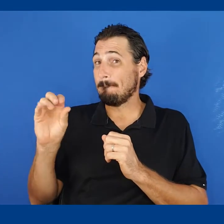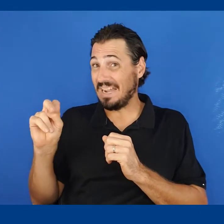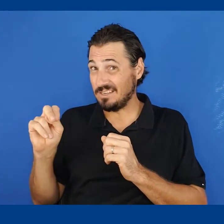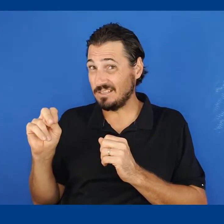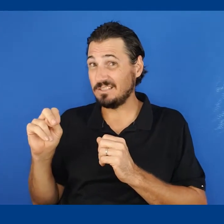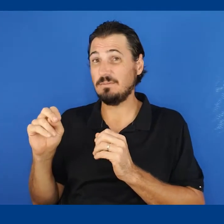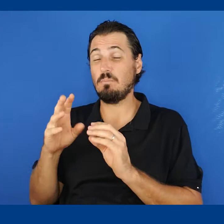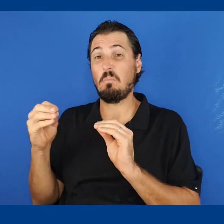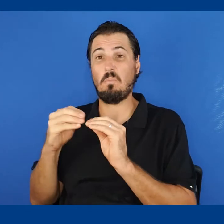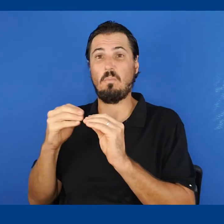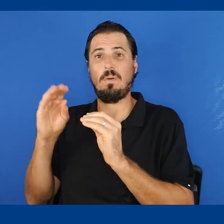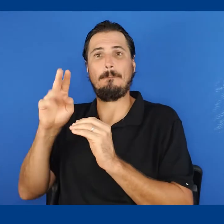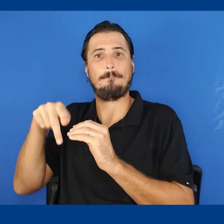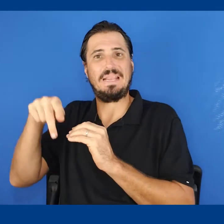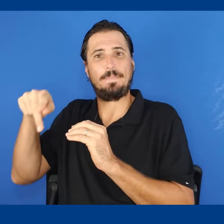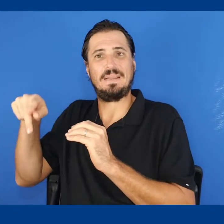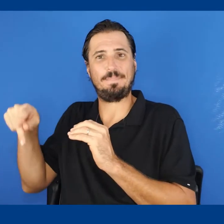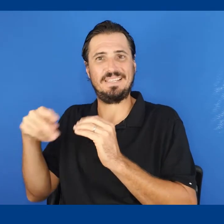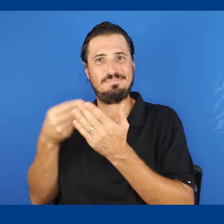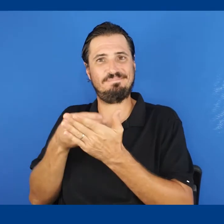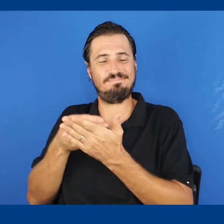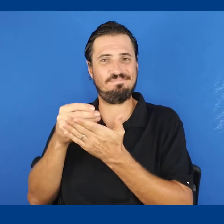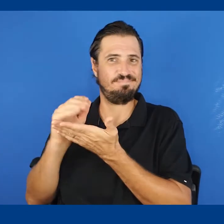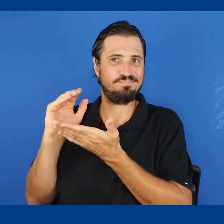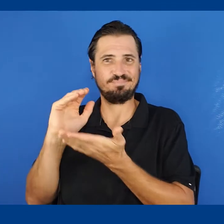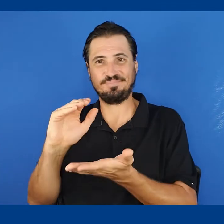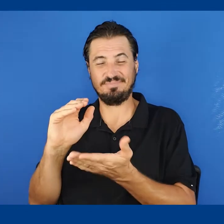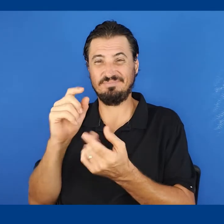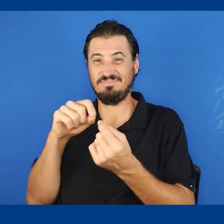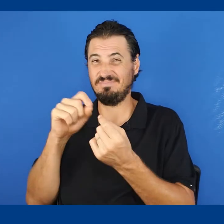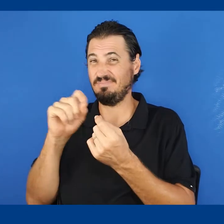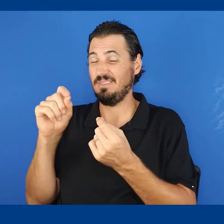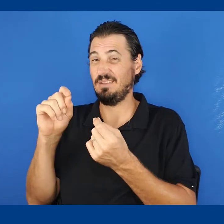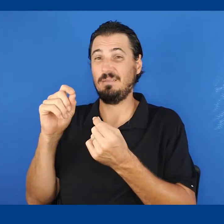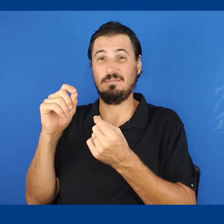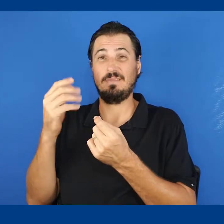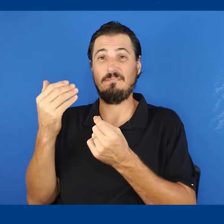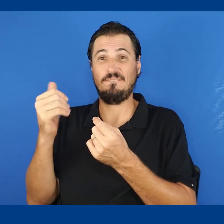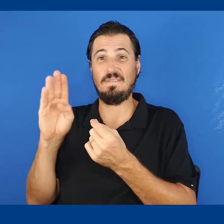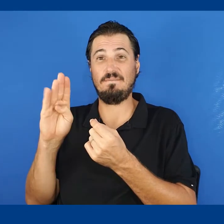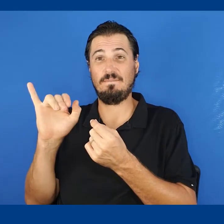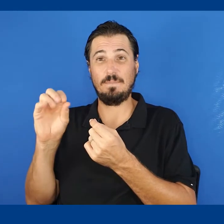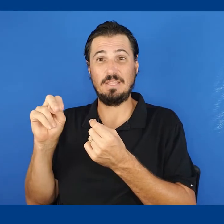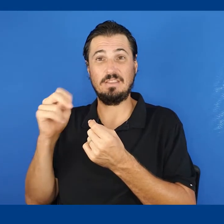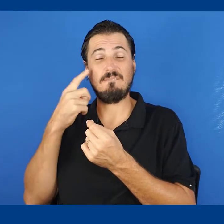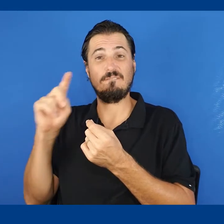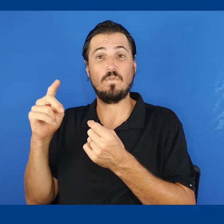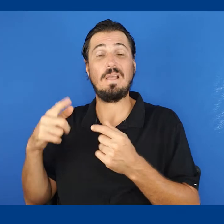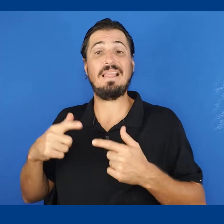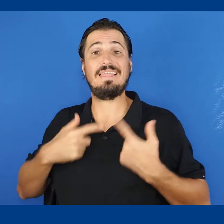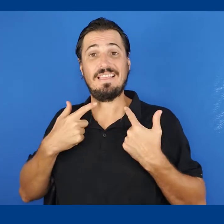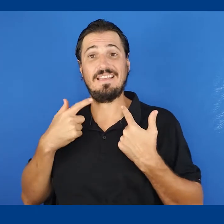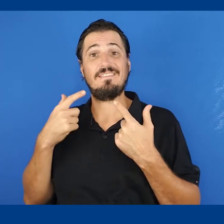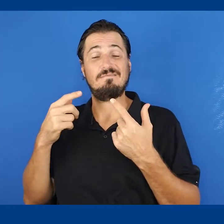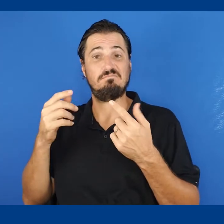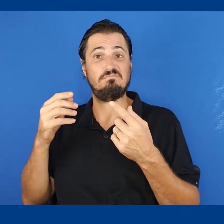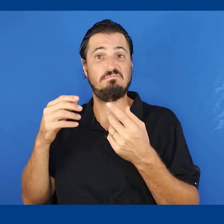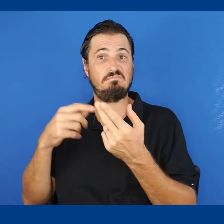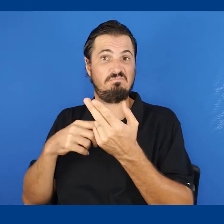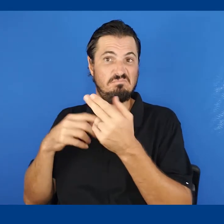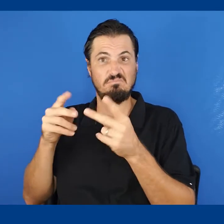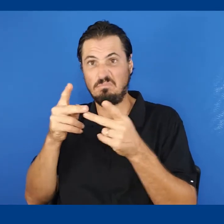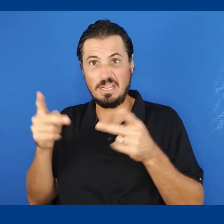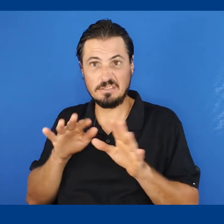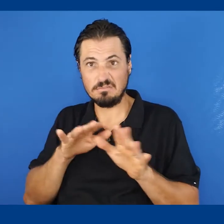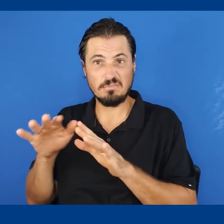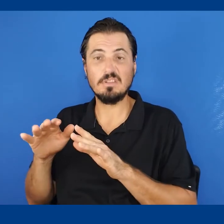PPP funding, including $15 billion specifically for live venues and cultural institutions. Federal